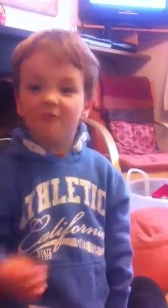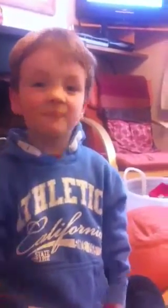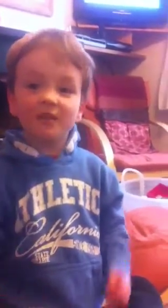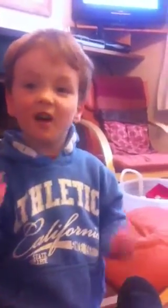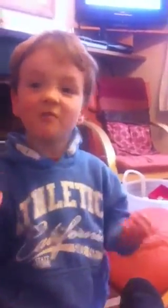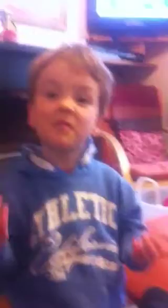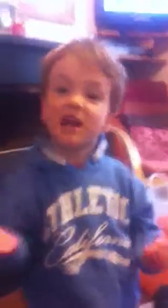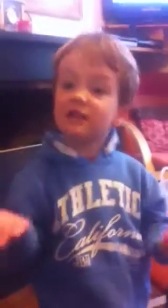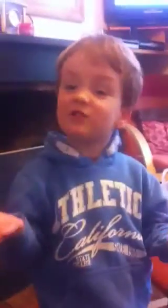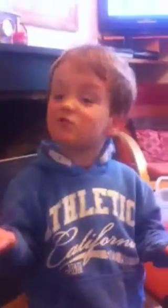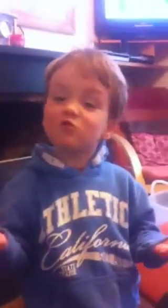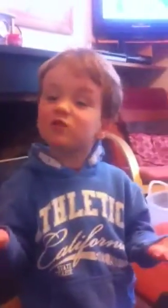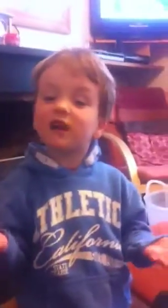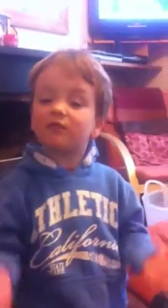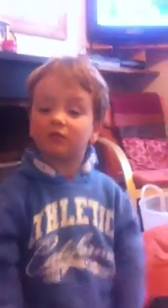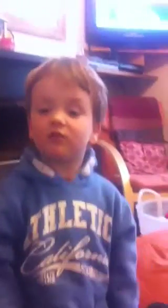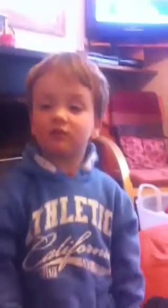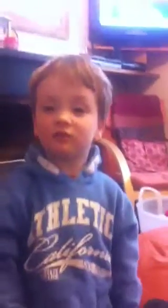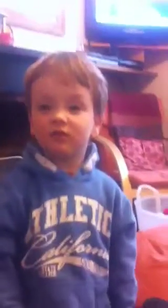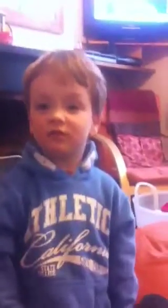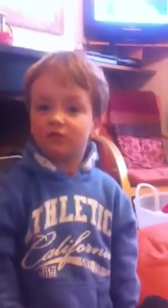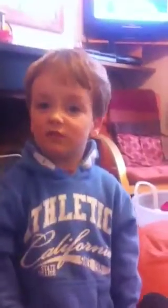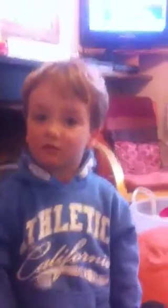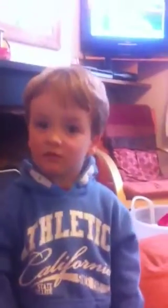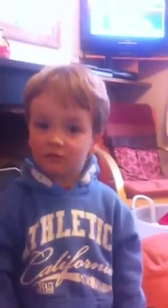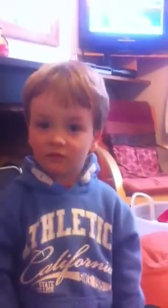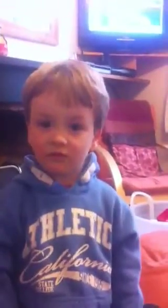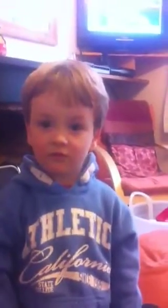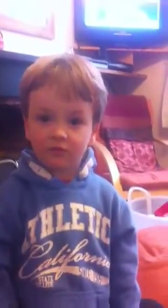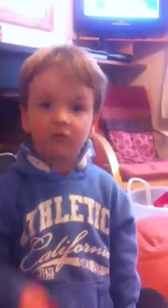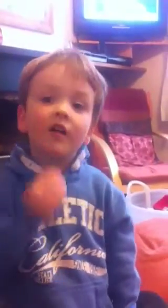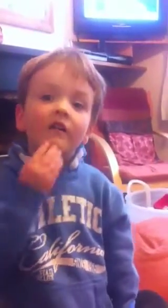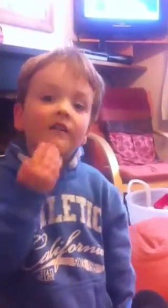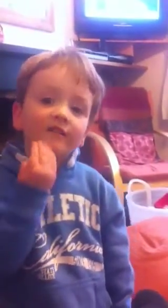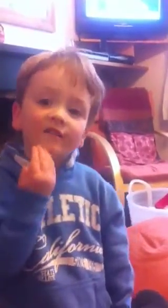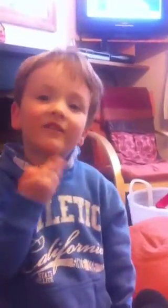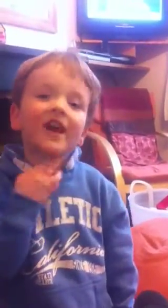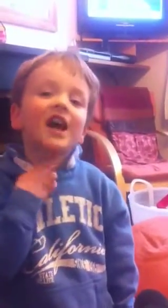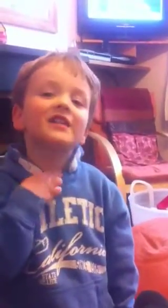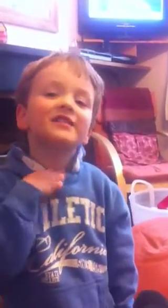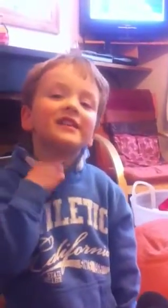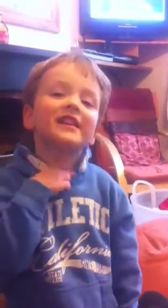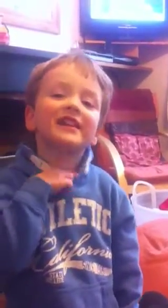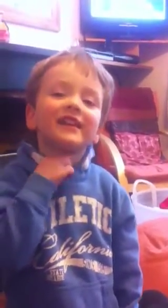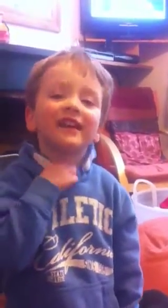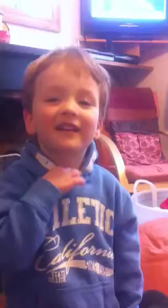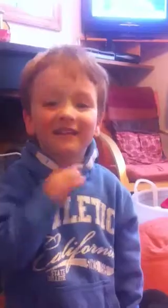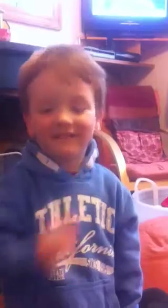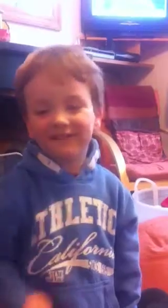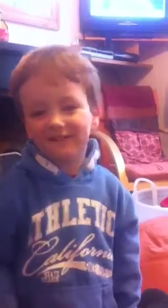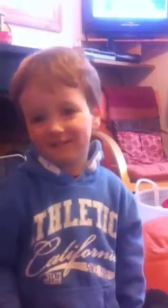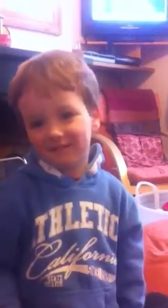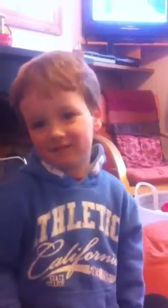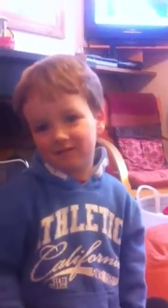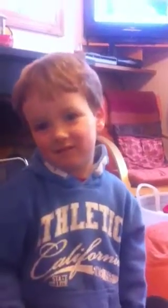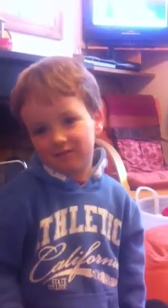I don't know that one. Okay. What's thirsty? Thirsty. Any others?